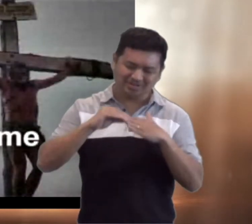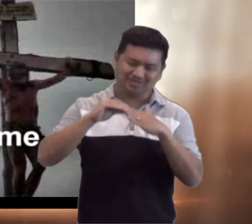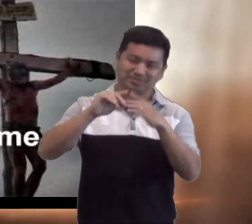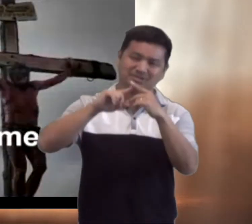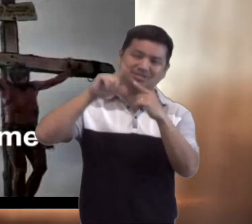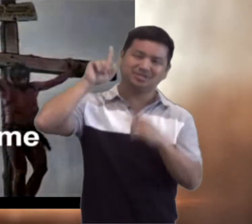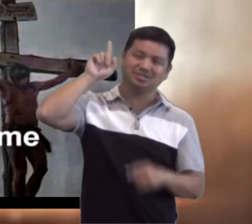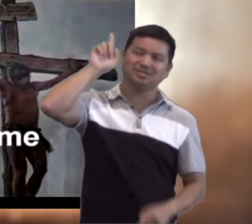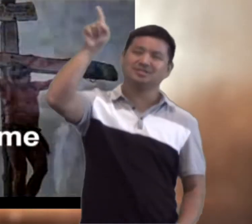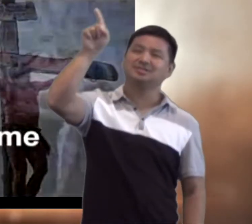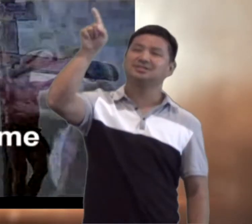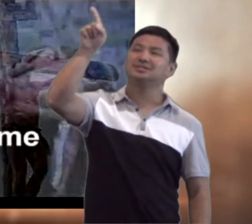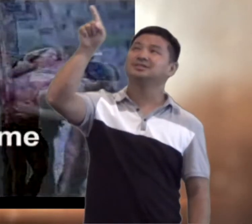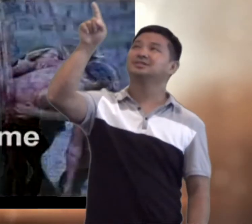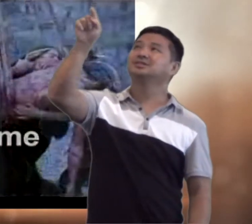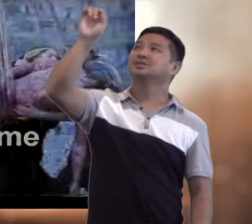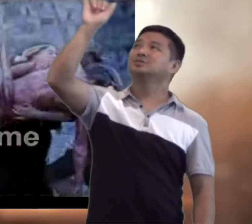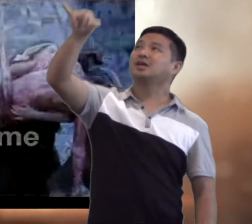me.